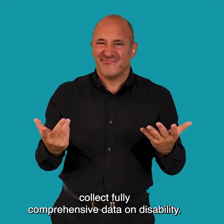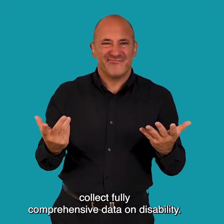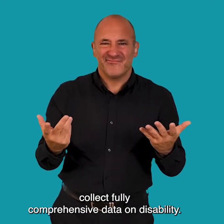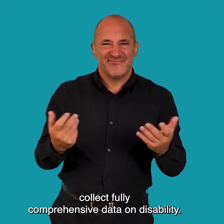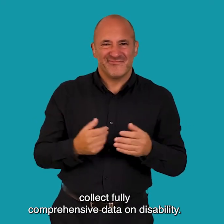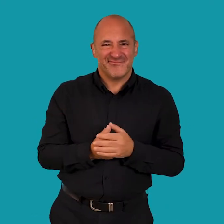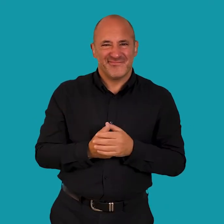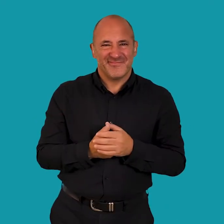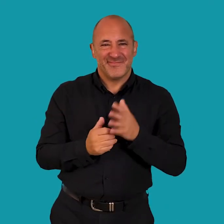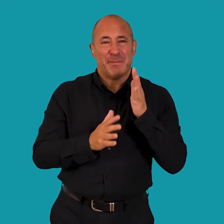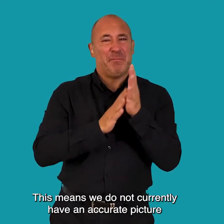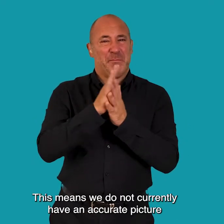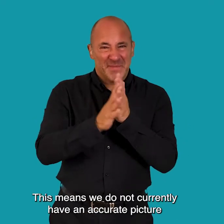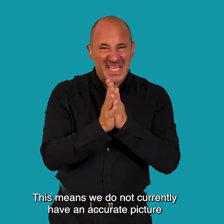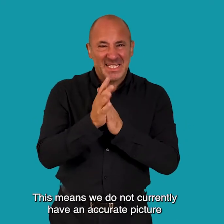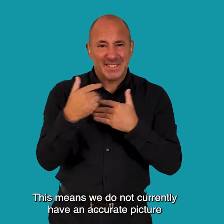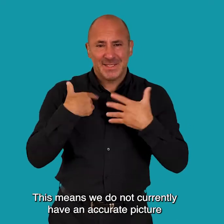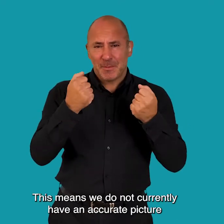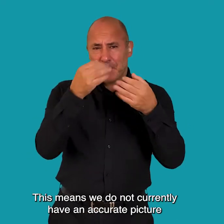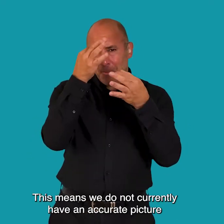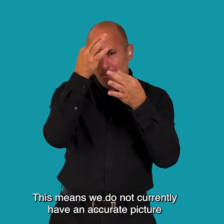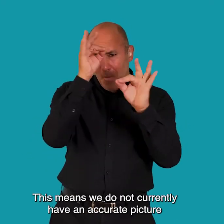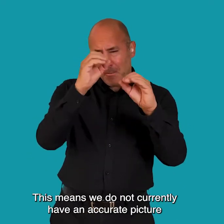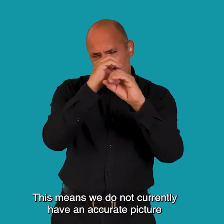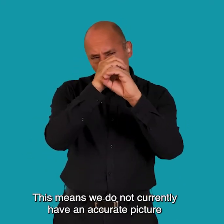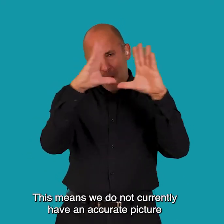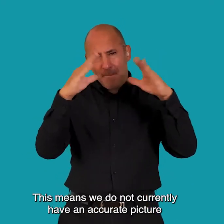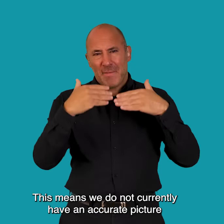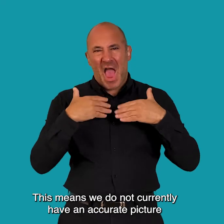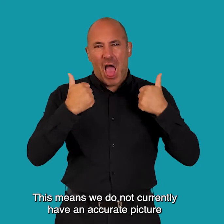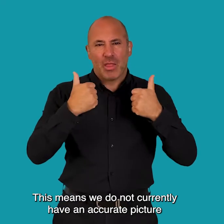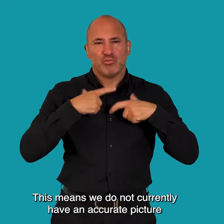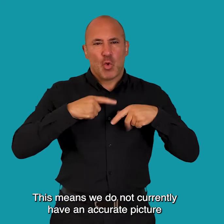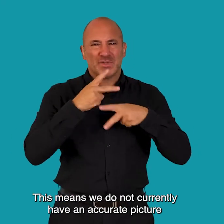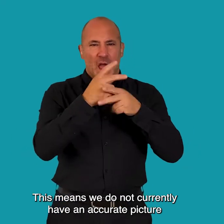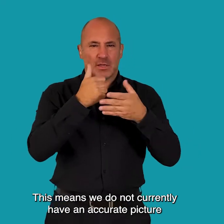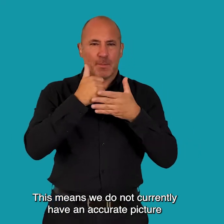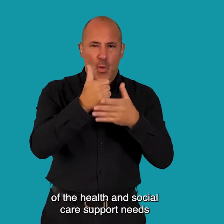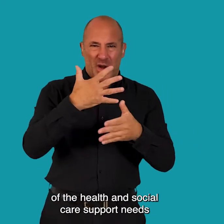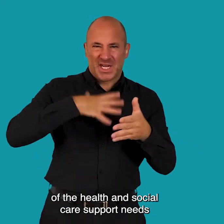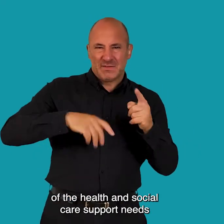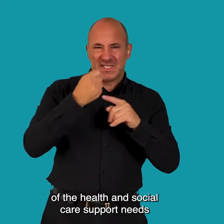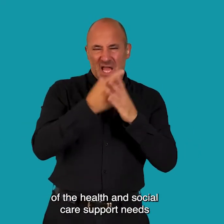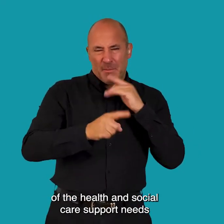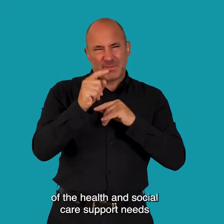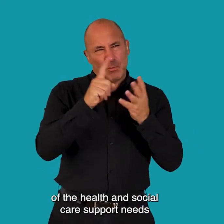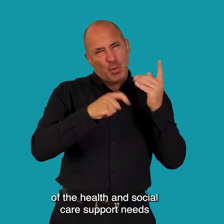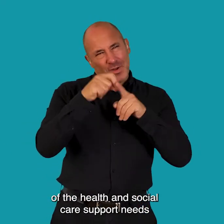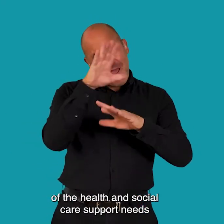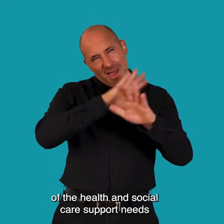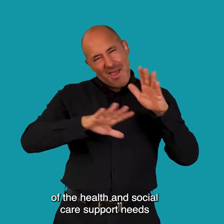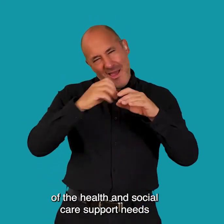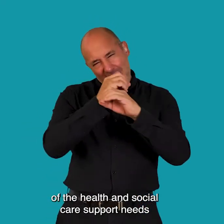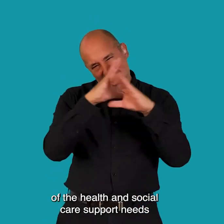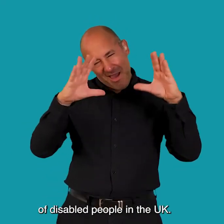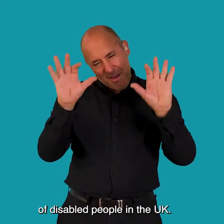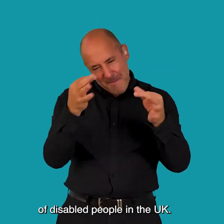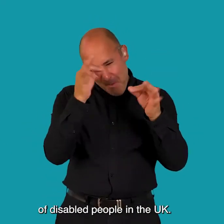disability. This means we do not currently have an accurate picture of the health and social care support needs of